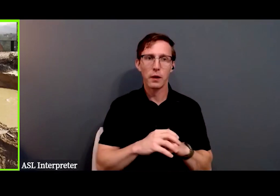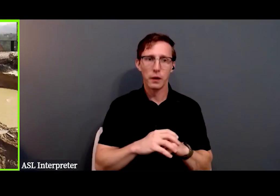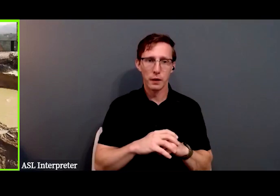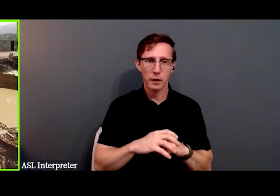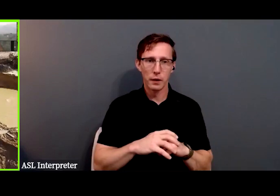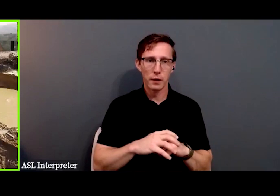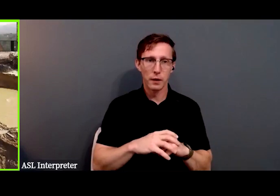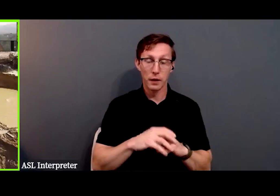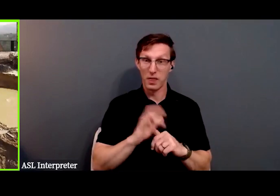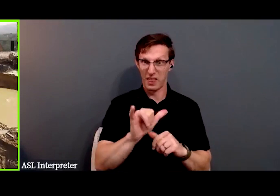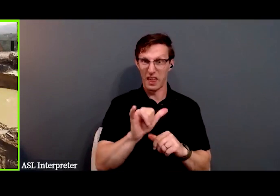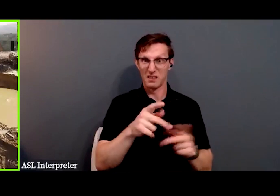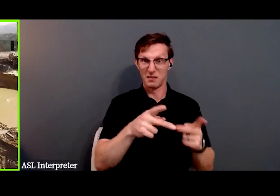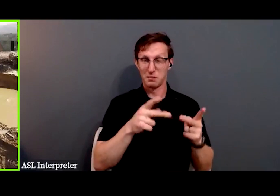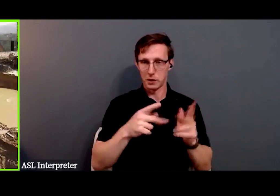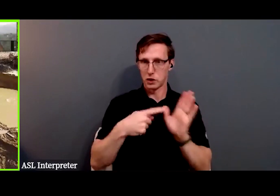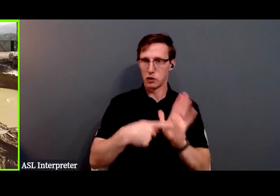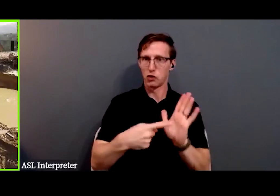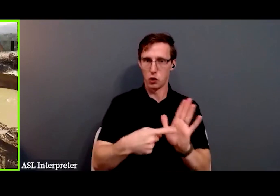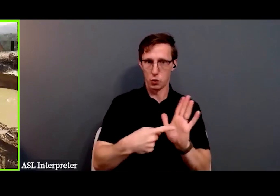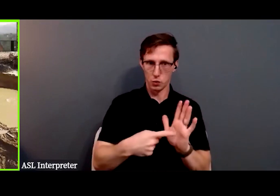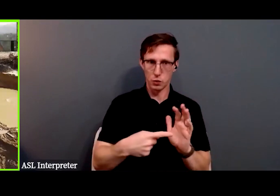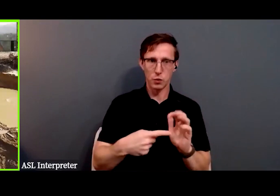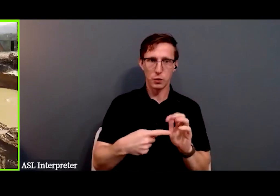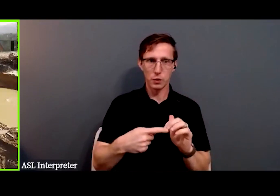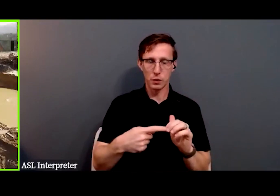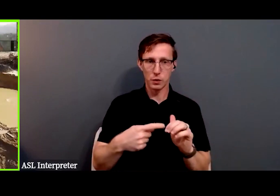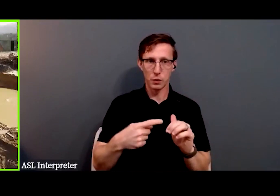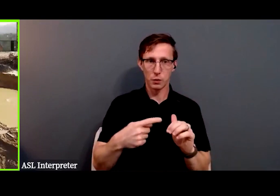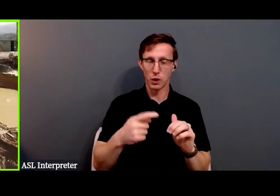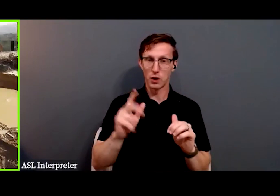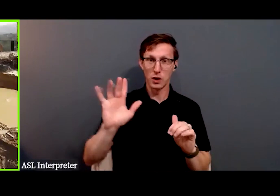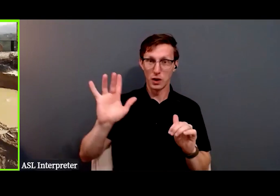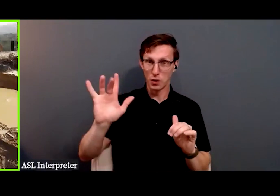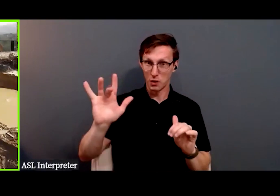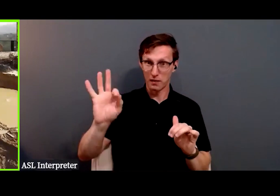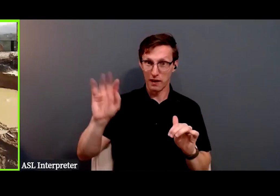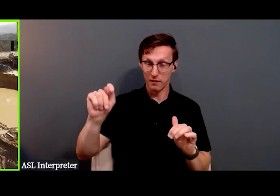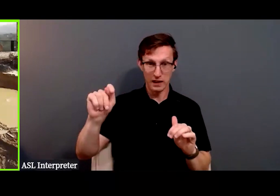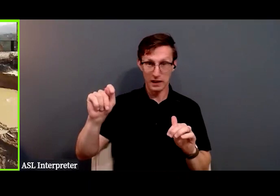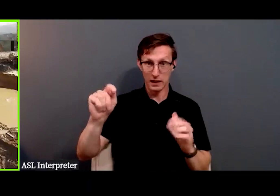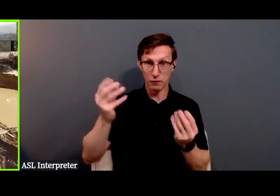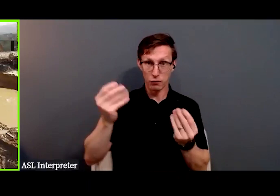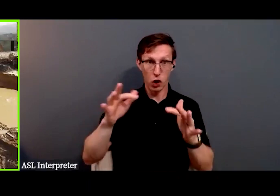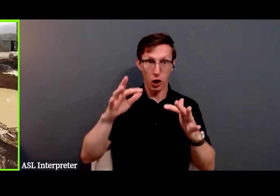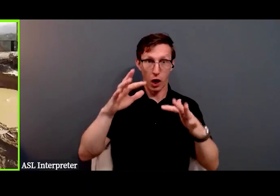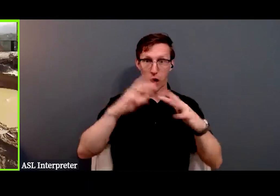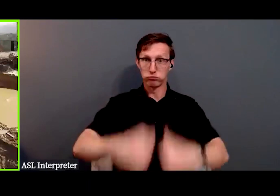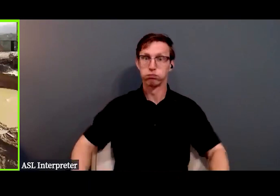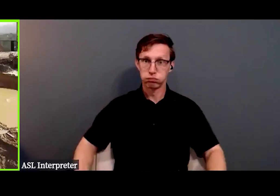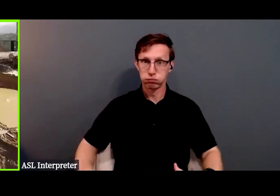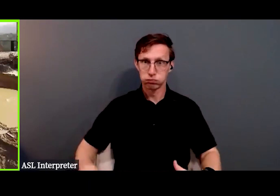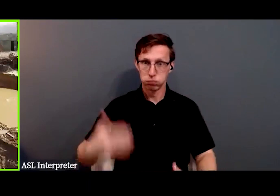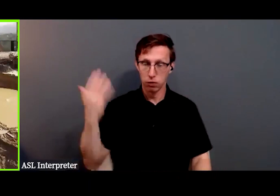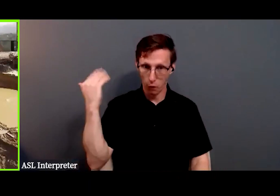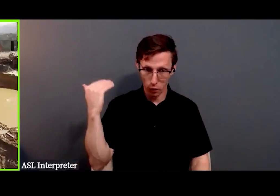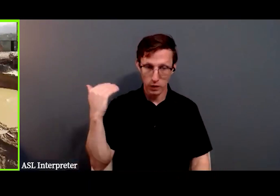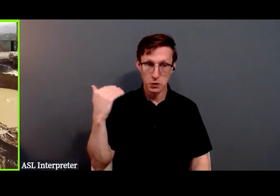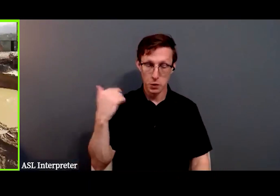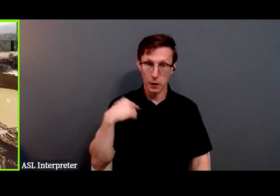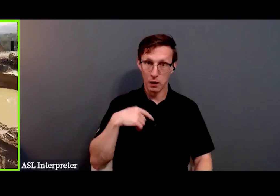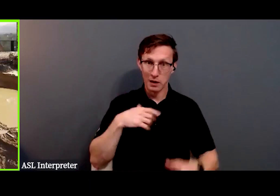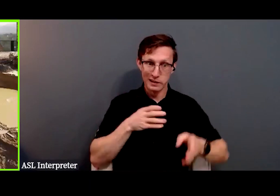So that's the area that I showed to demonstrate where we lost 25 feet of bank. So you see, we are making our way to that connection